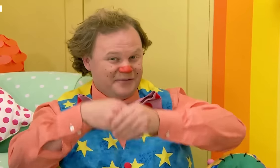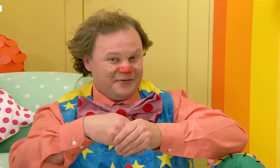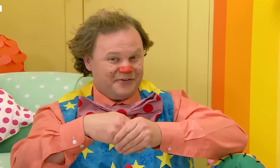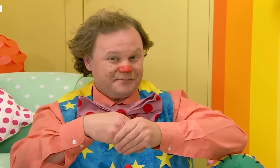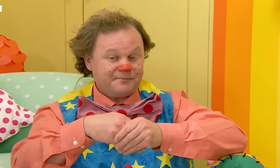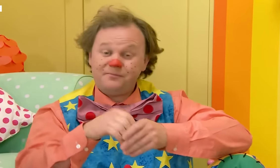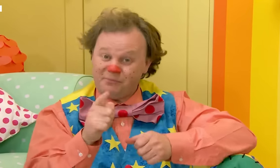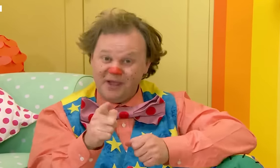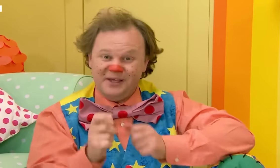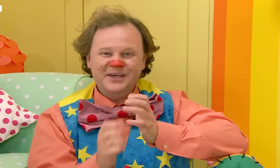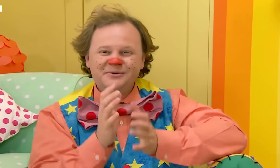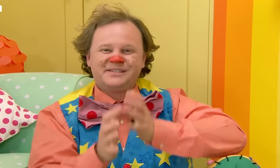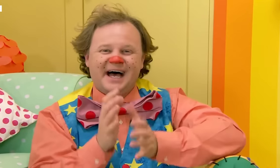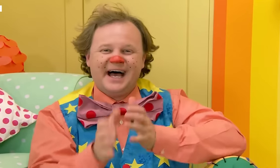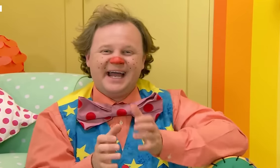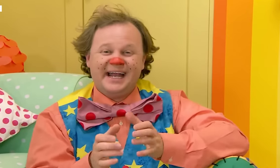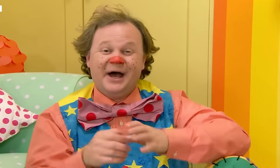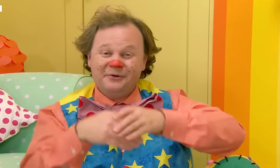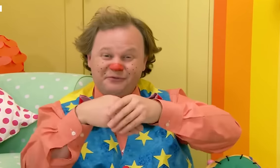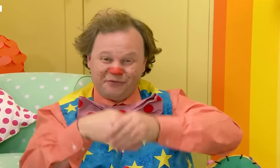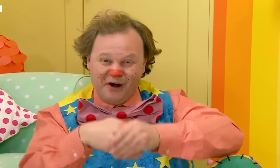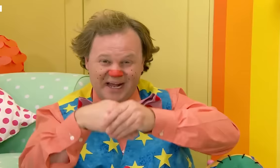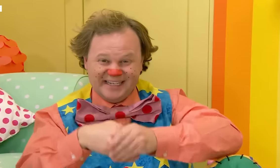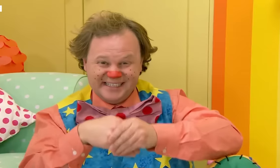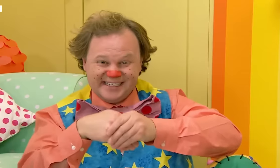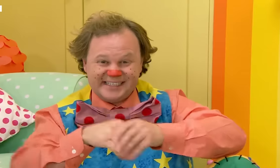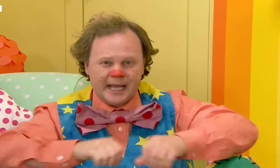Friends! You sign friends!